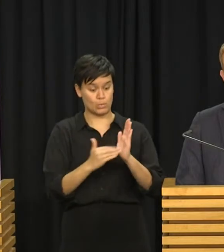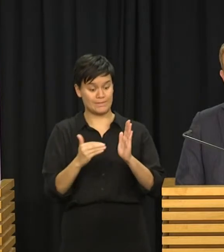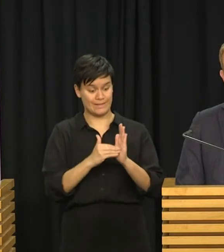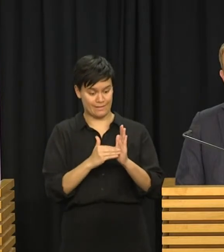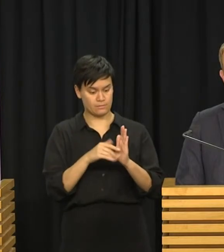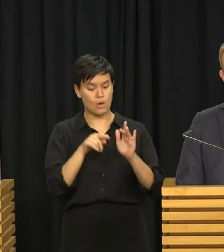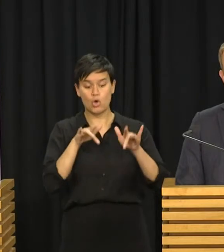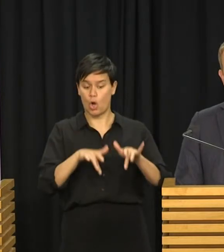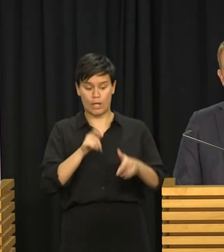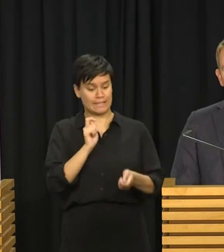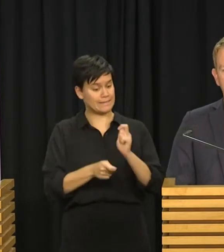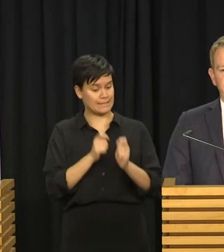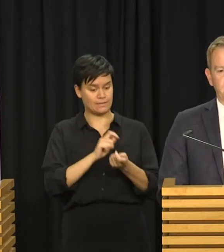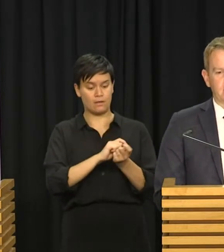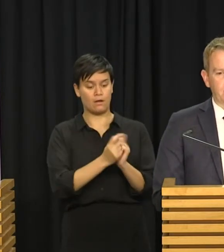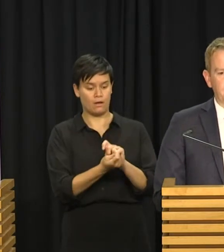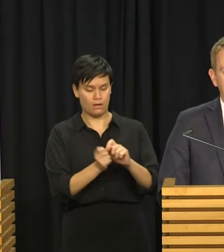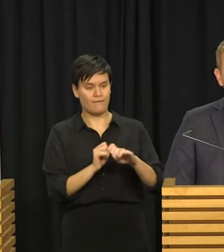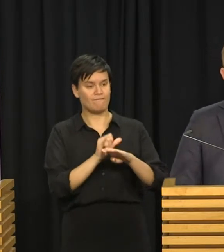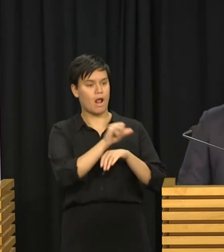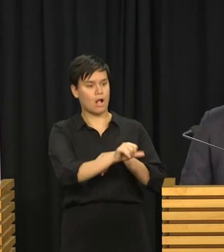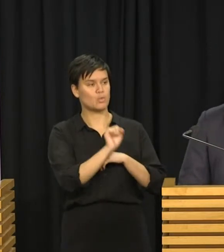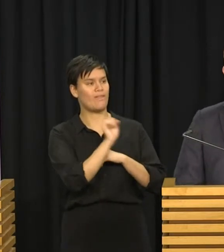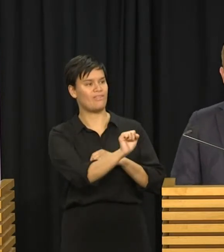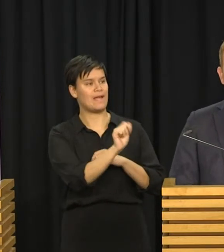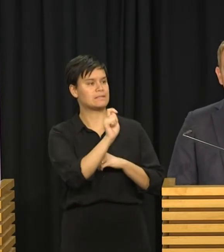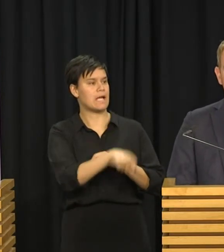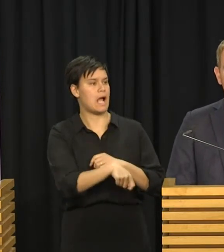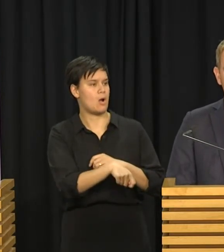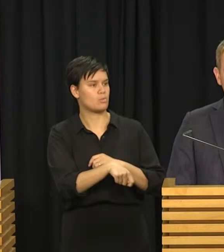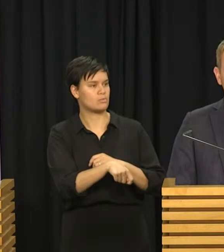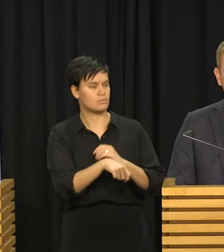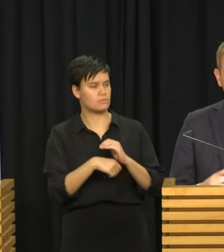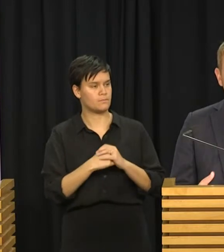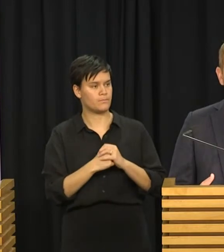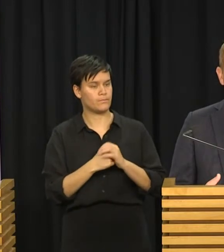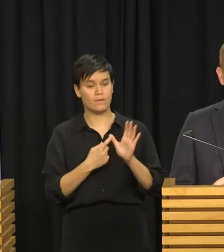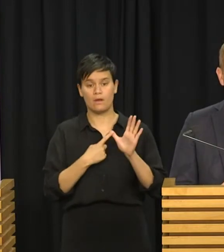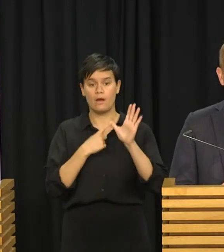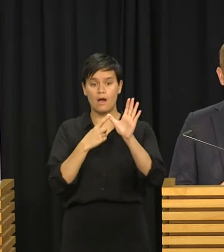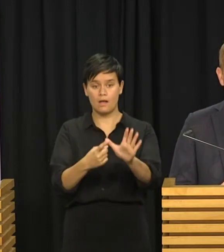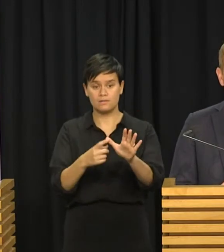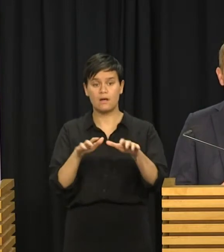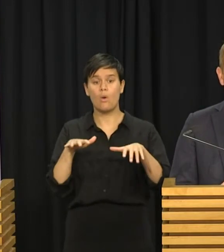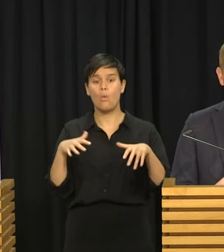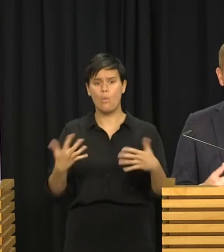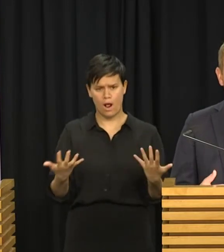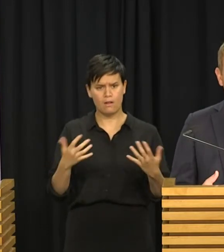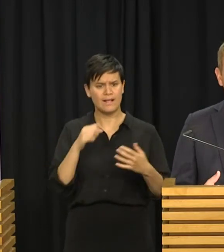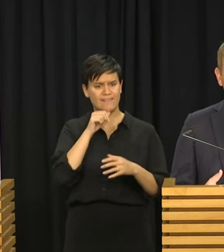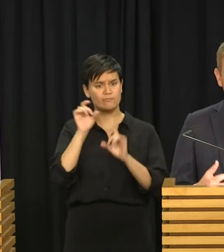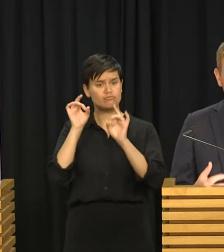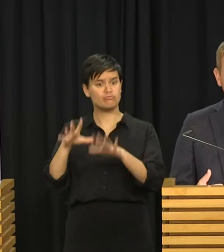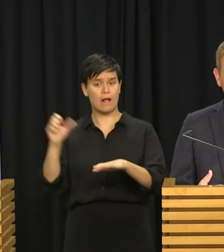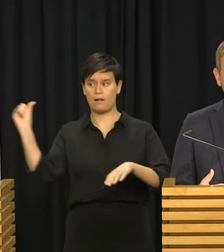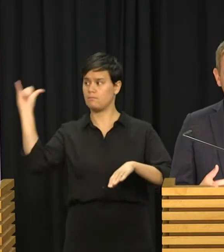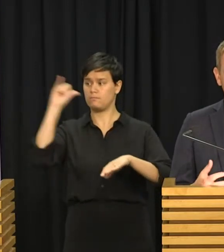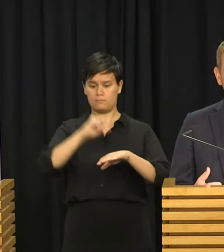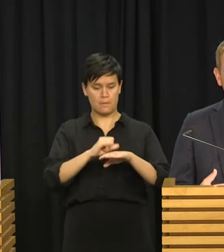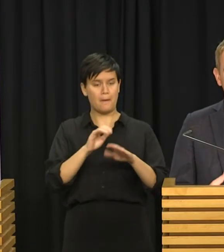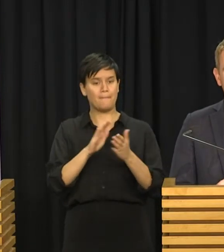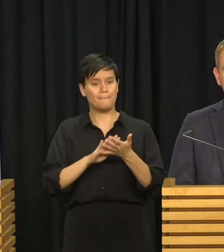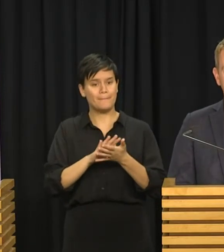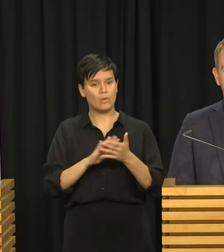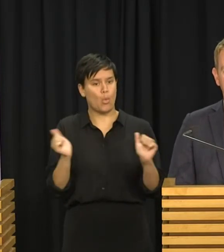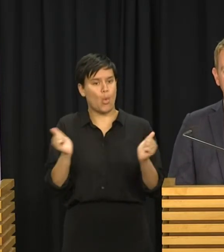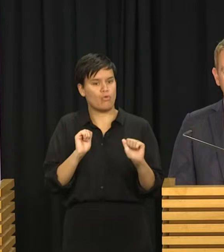without having a test? If they're coming from Australia, they'll be following a whole lot of protocols, around making sure that they're protecting